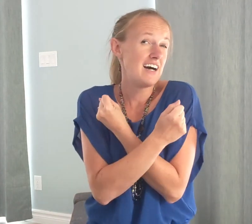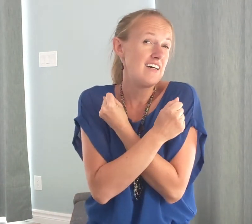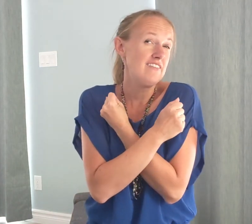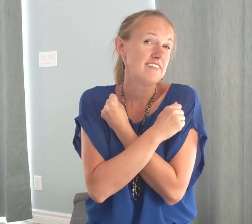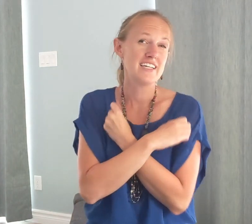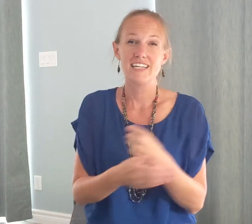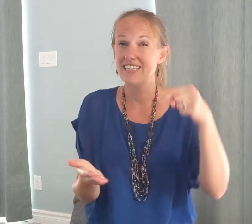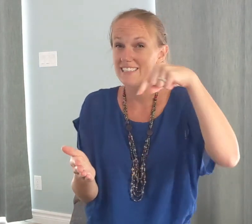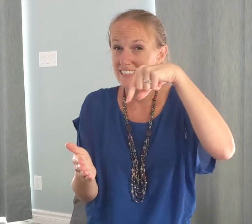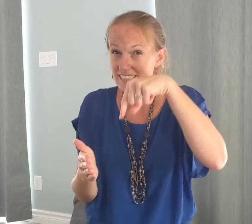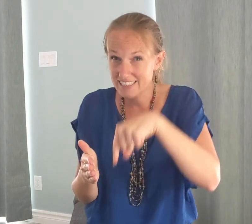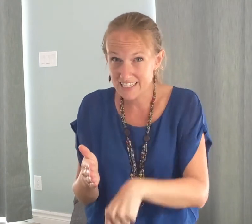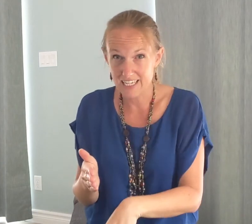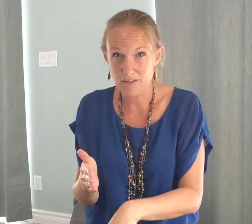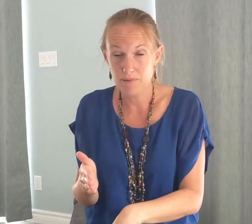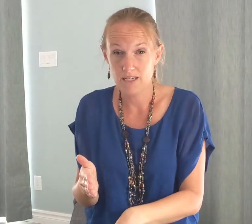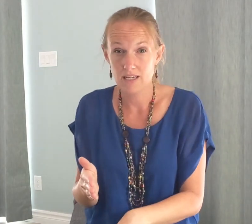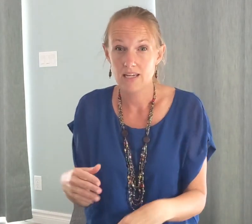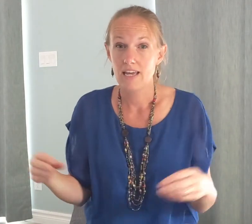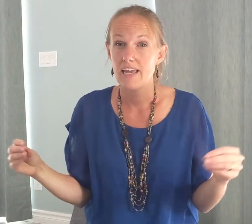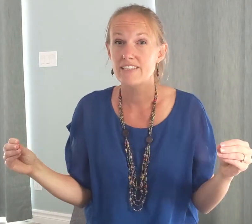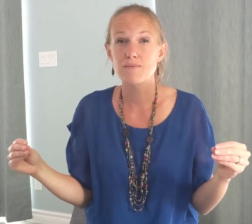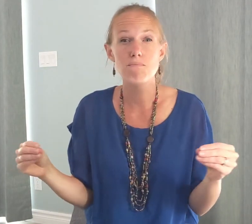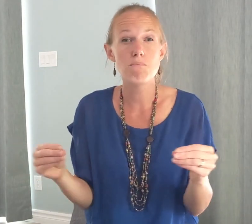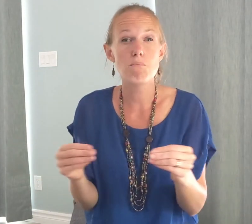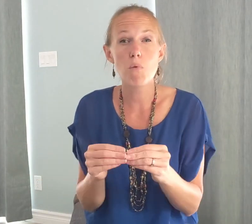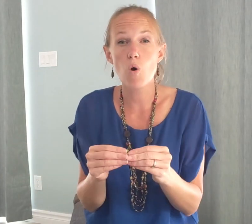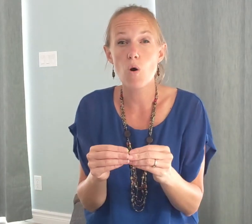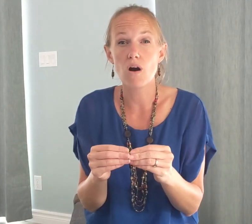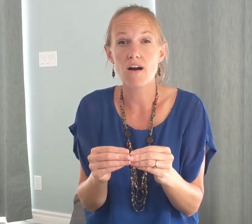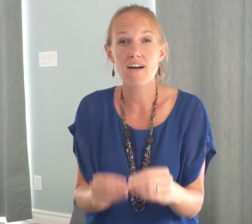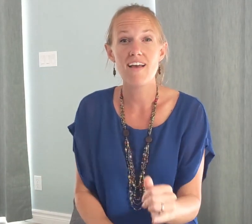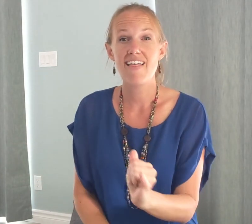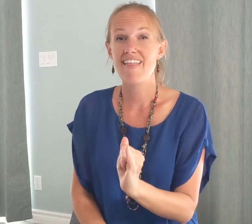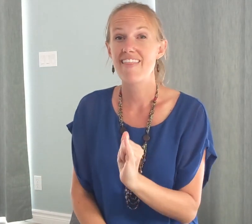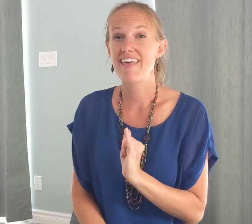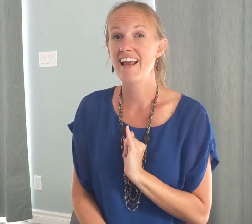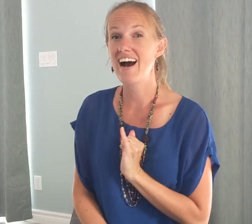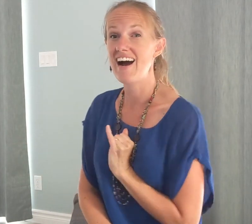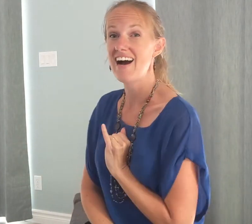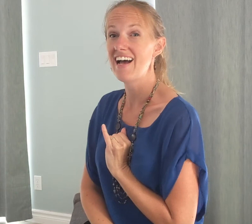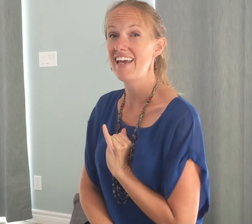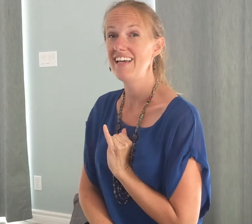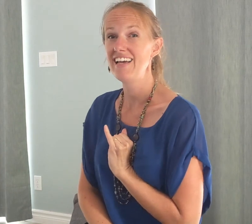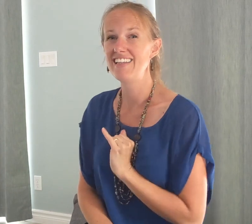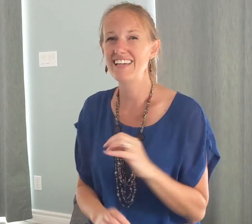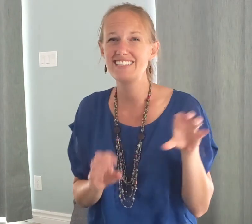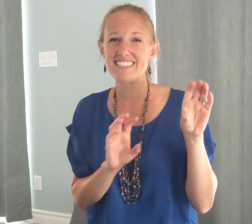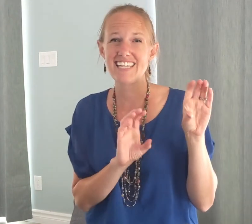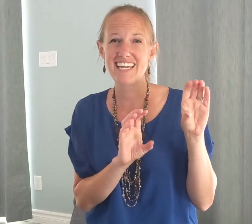love is deep. It's more than I, and then can stand.